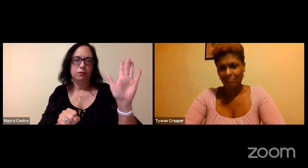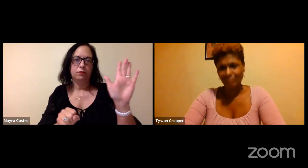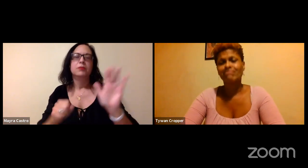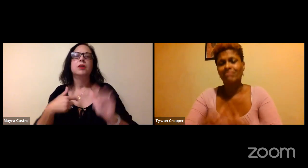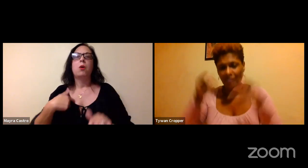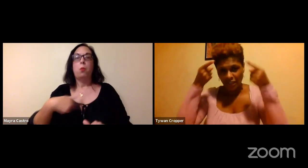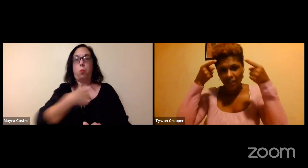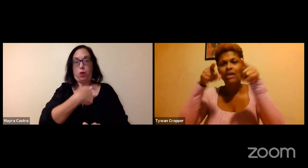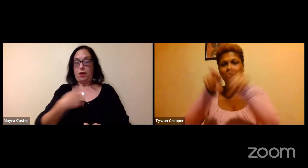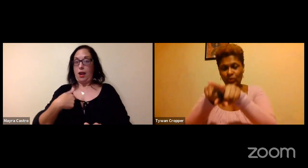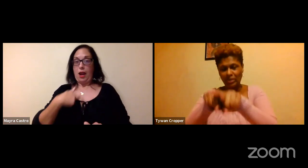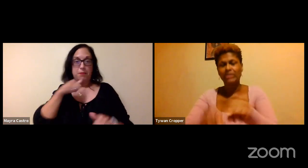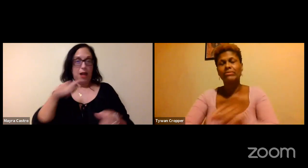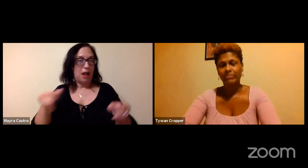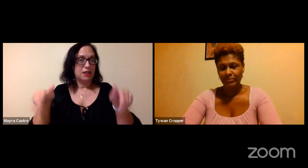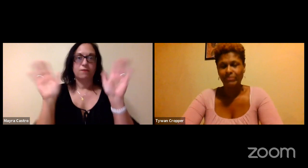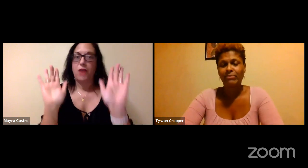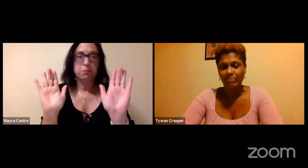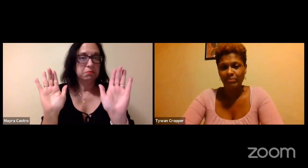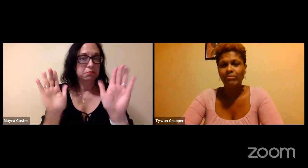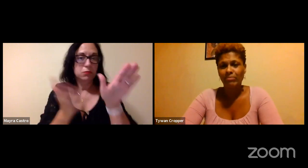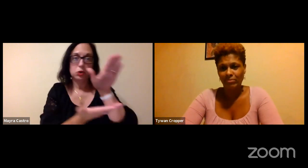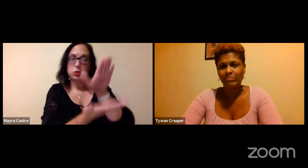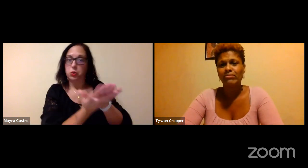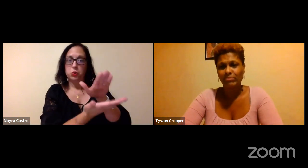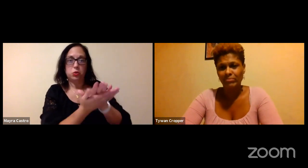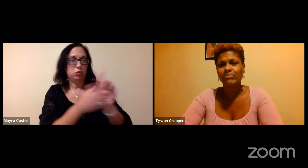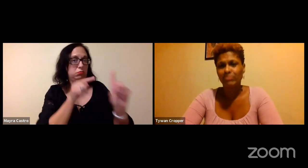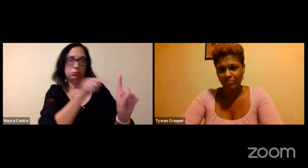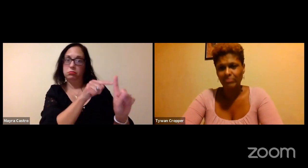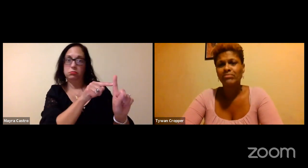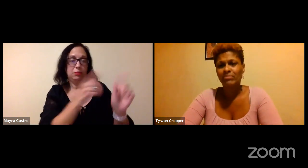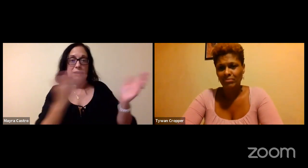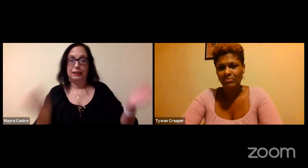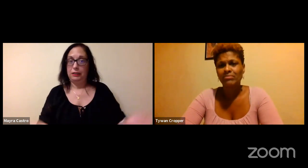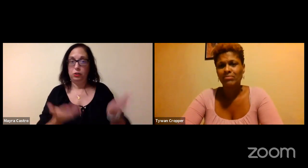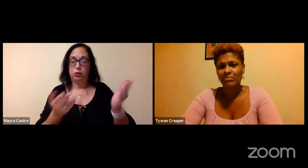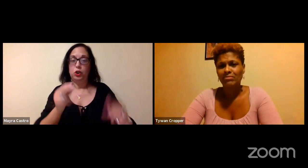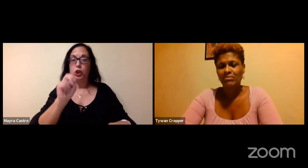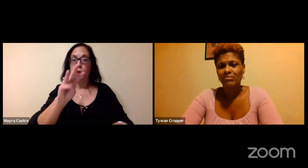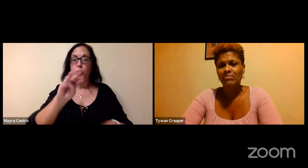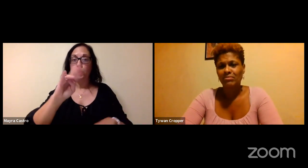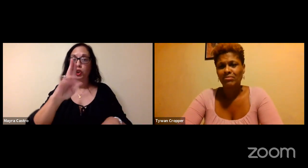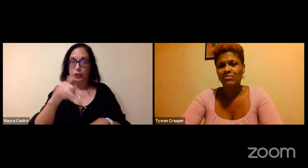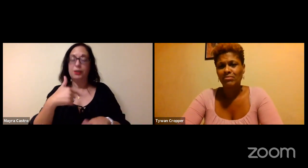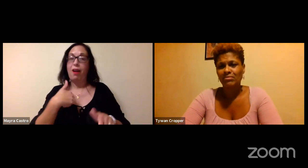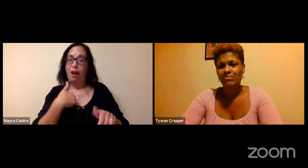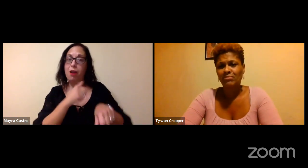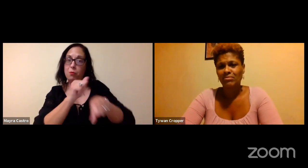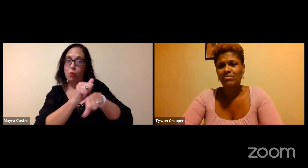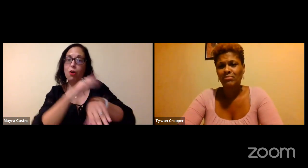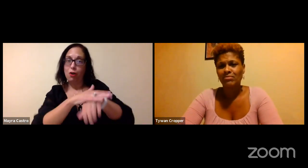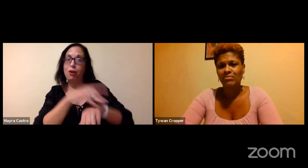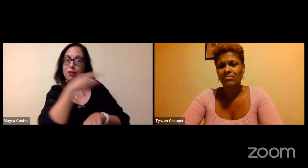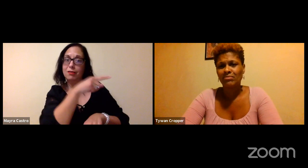up your game. Good enough is not good enough anymore. And don't give up.